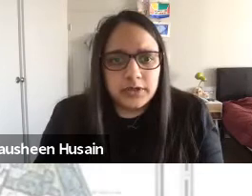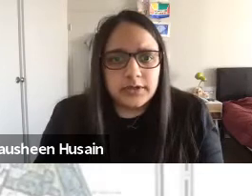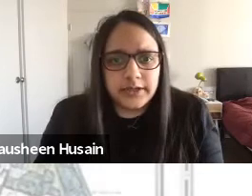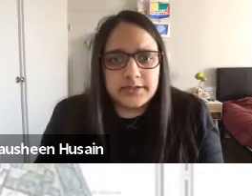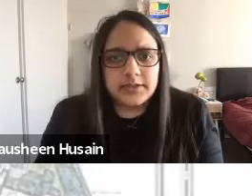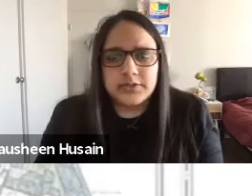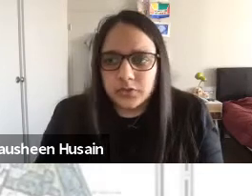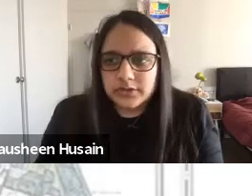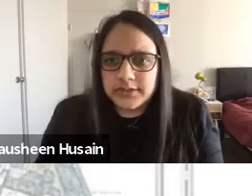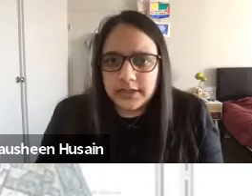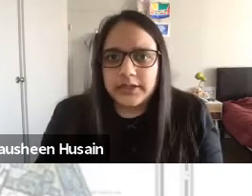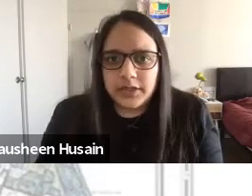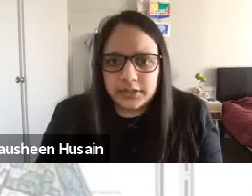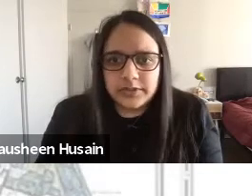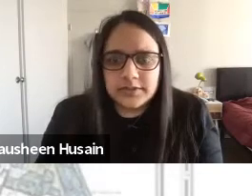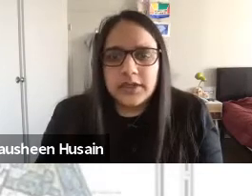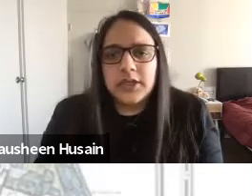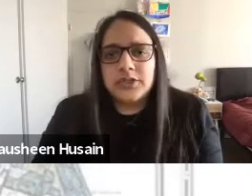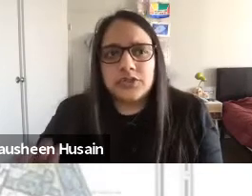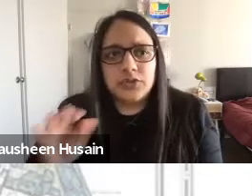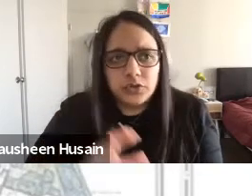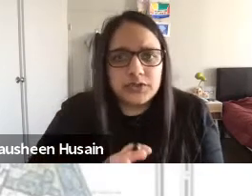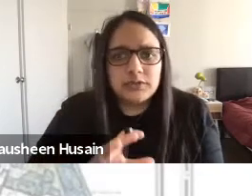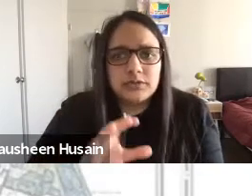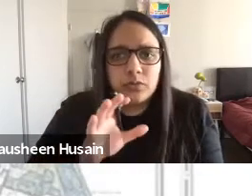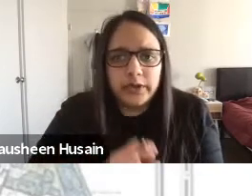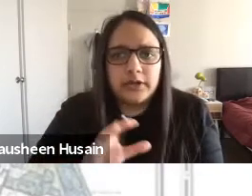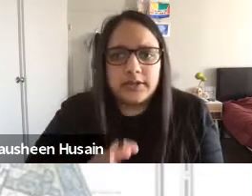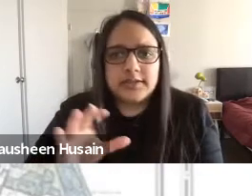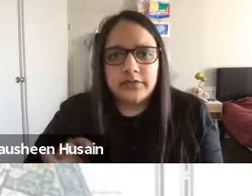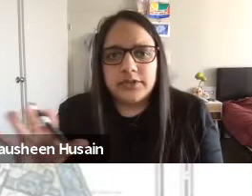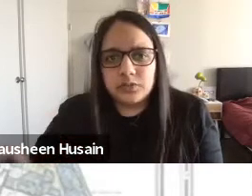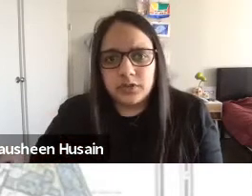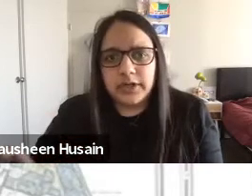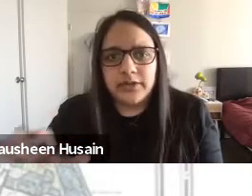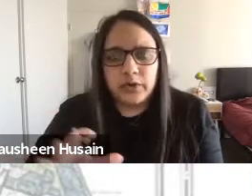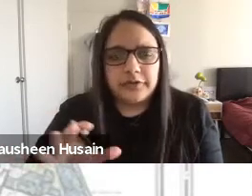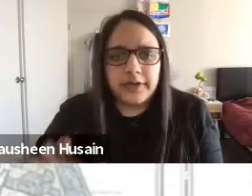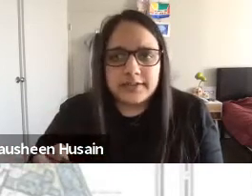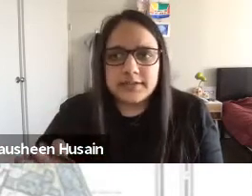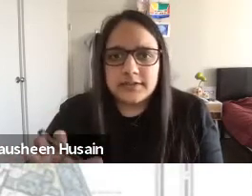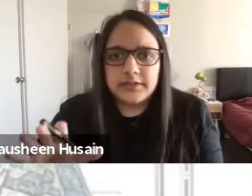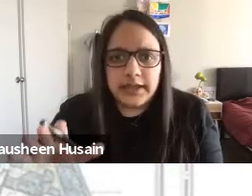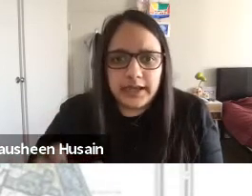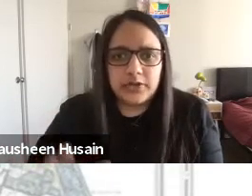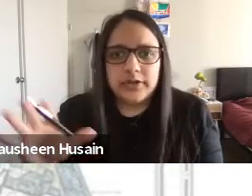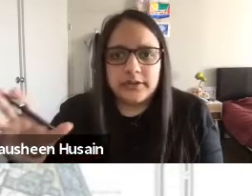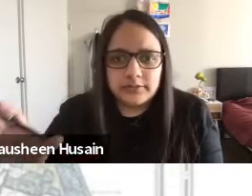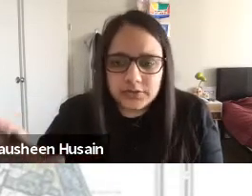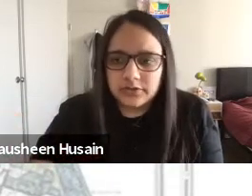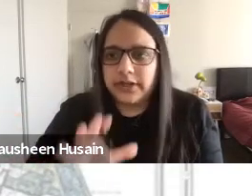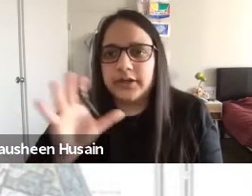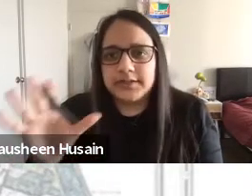who are collecting historical data and documents to note where these covenants were and what effects they had